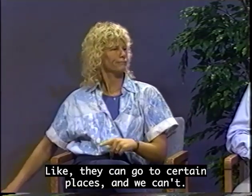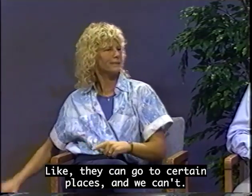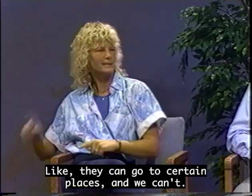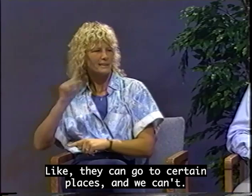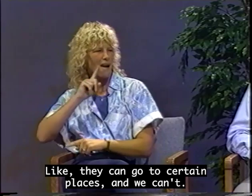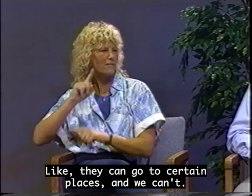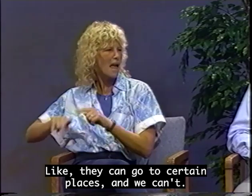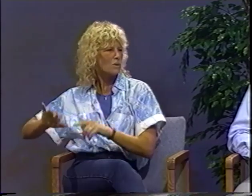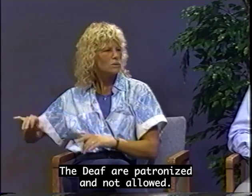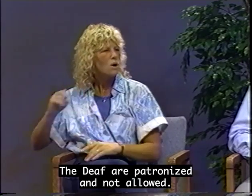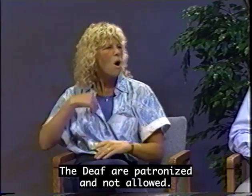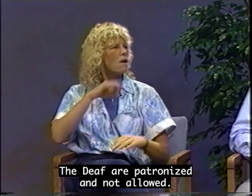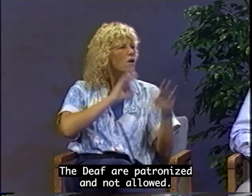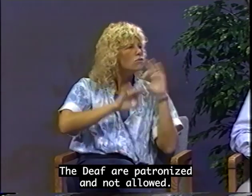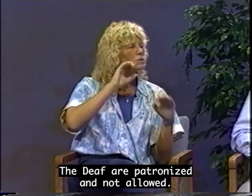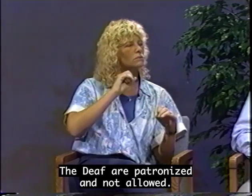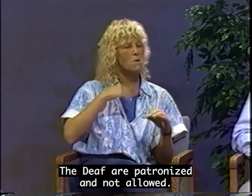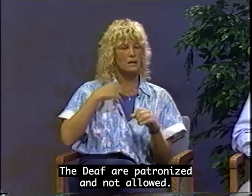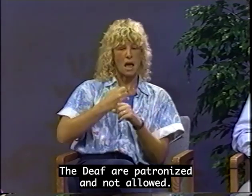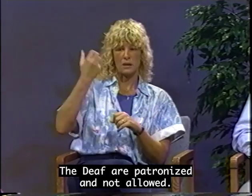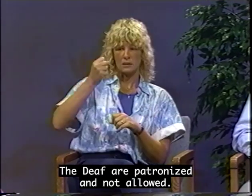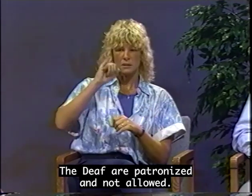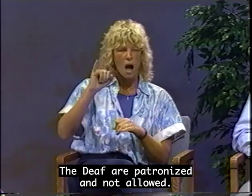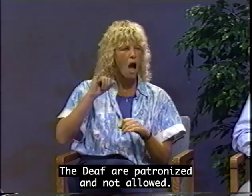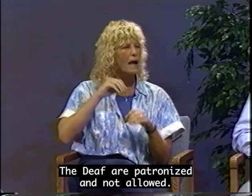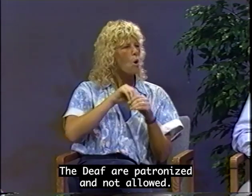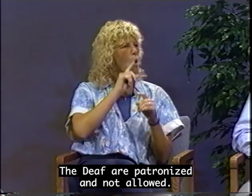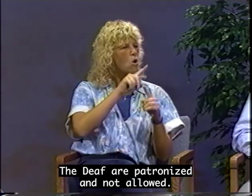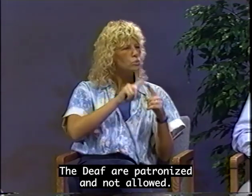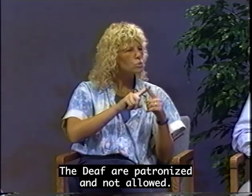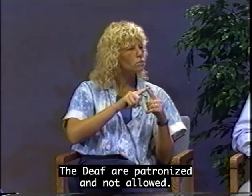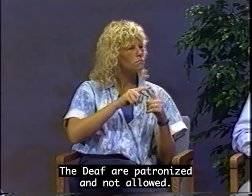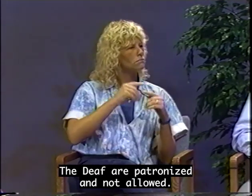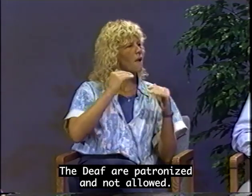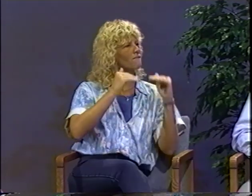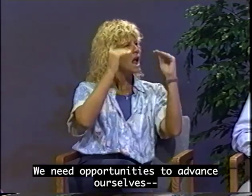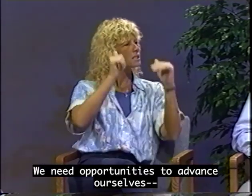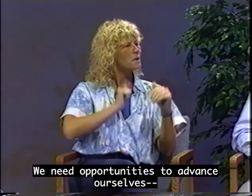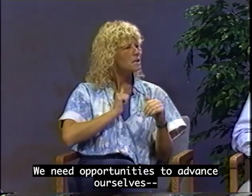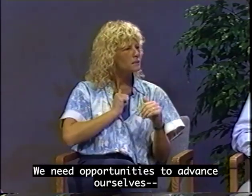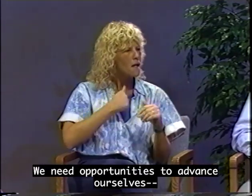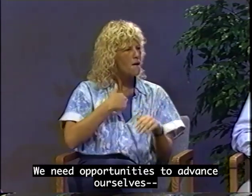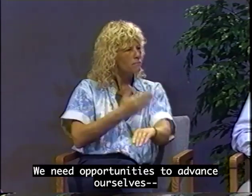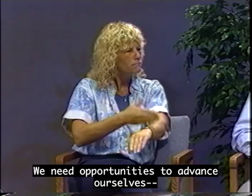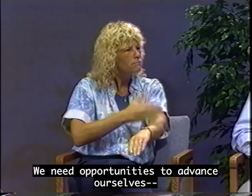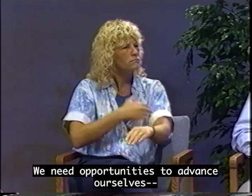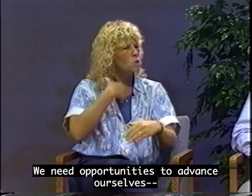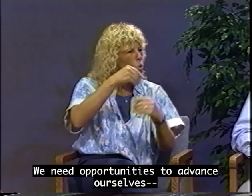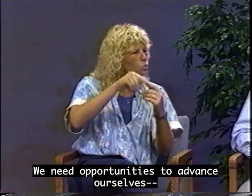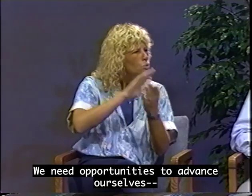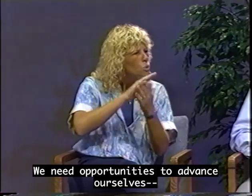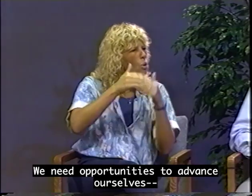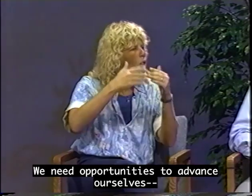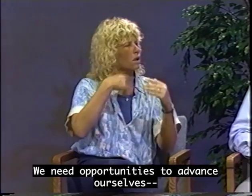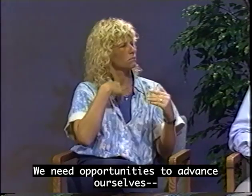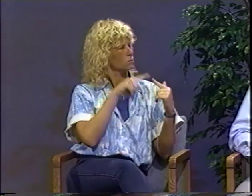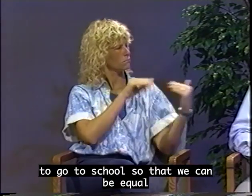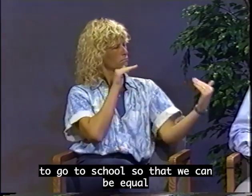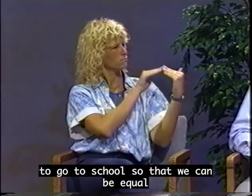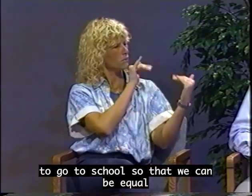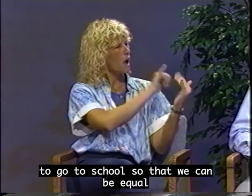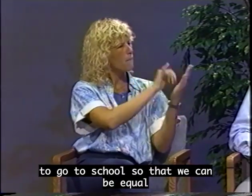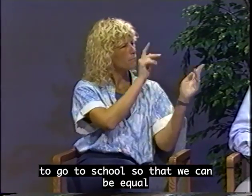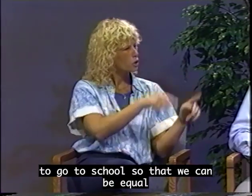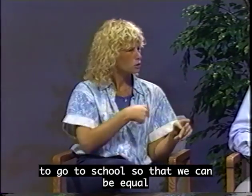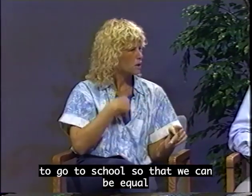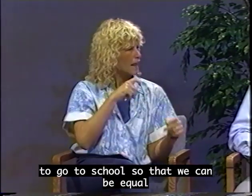to certain places and we can't. The deaf are patronized and not allowed. We need opportunities to advance ourselves, to